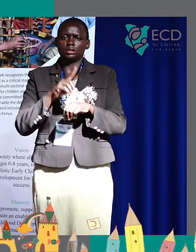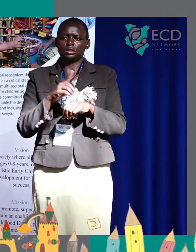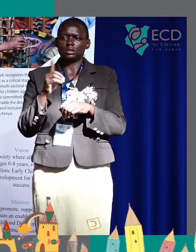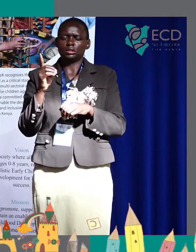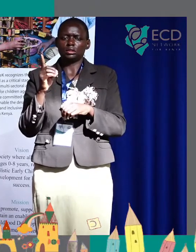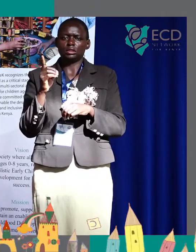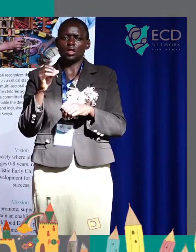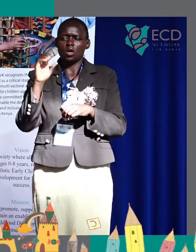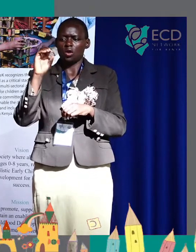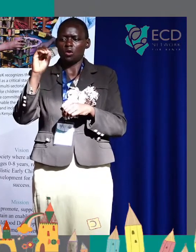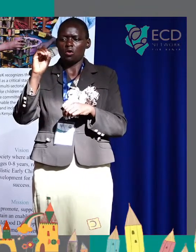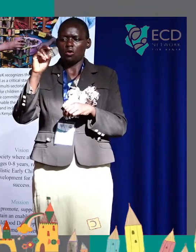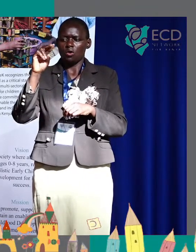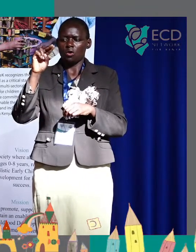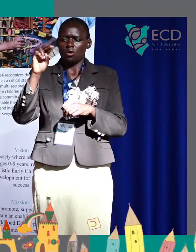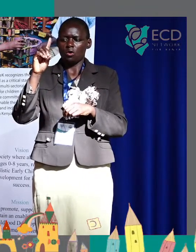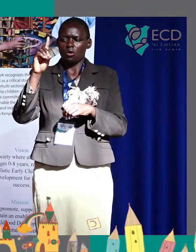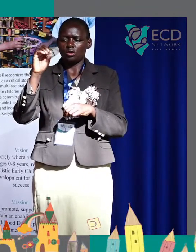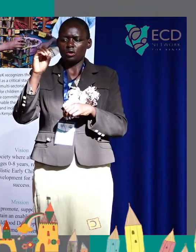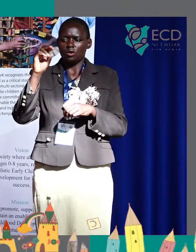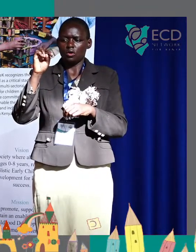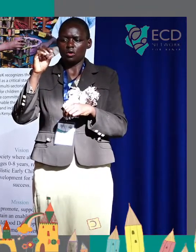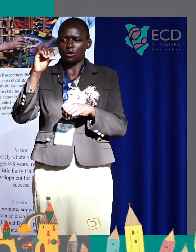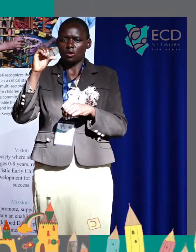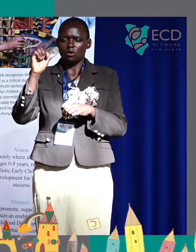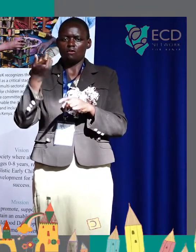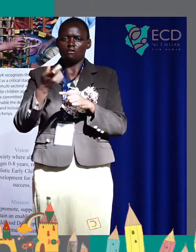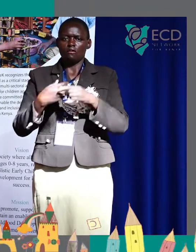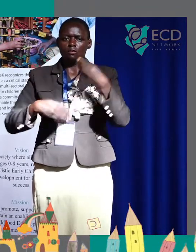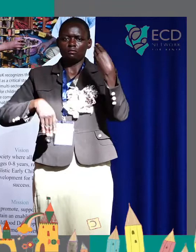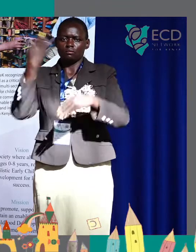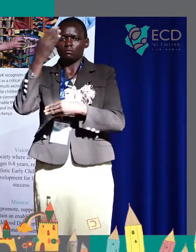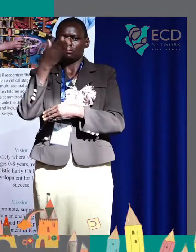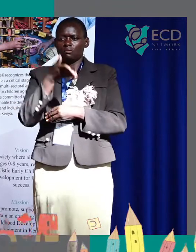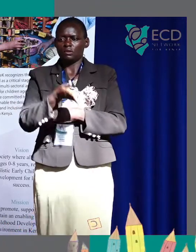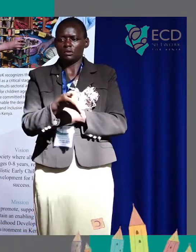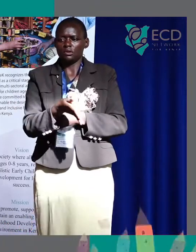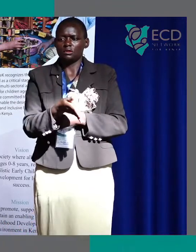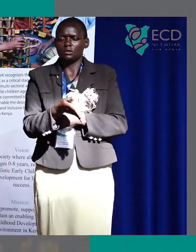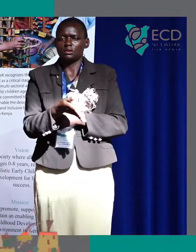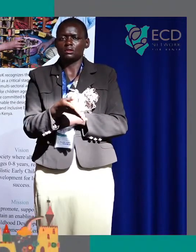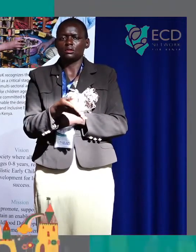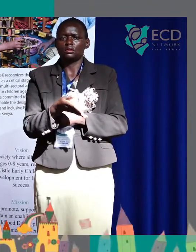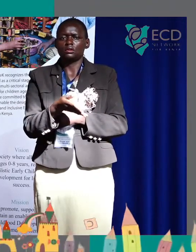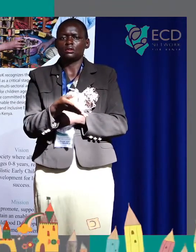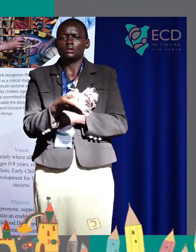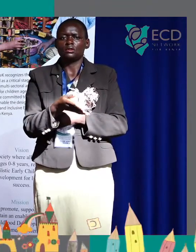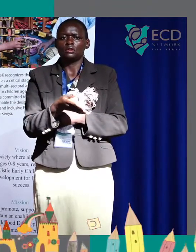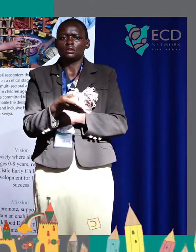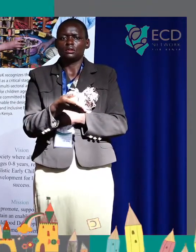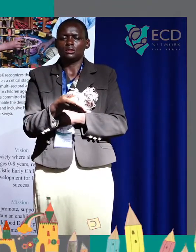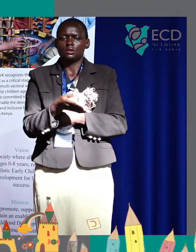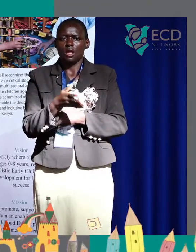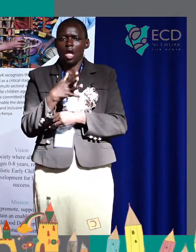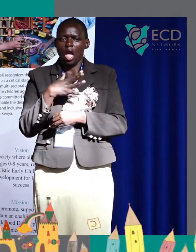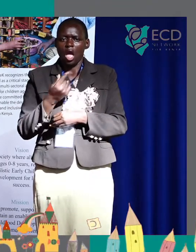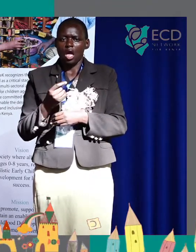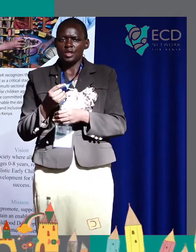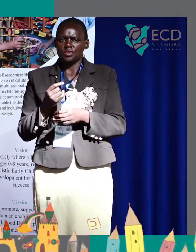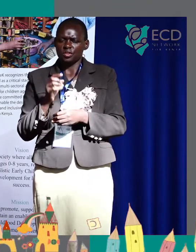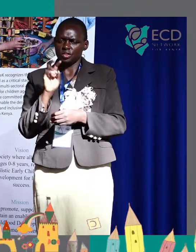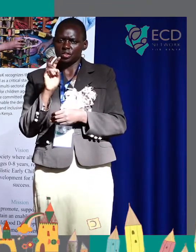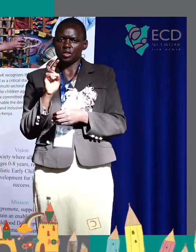Benson Odongo from Jaramogi Oginga Odinga University, and it will be on